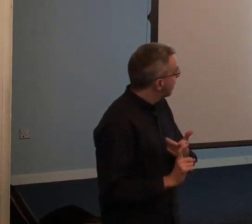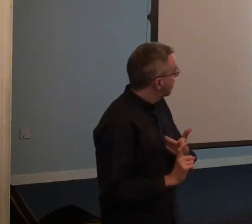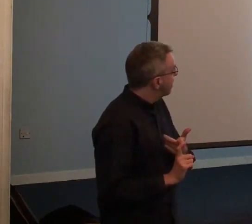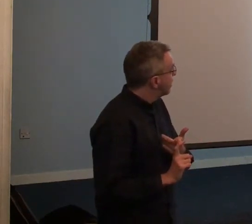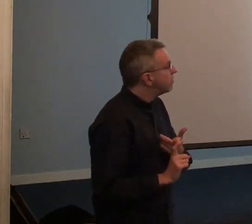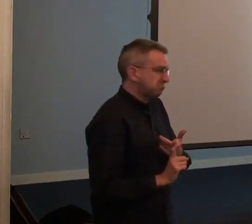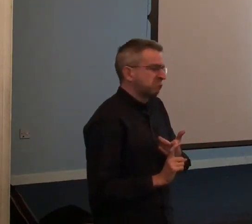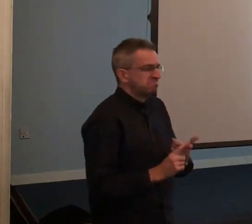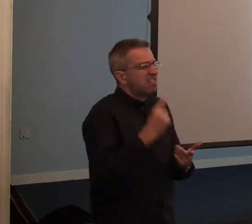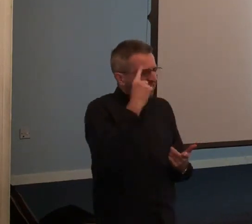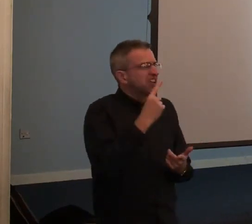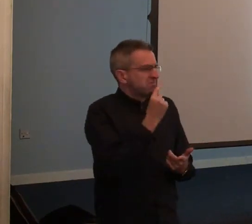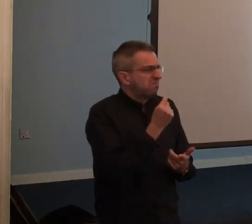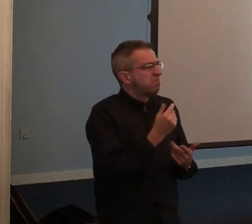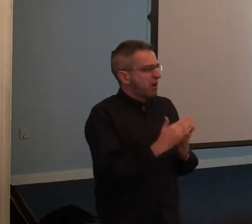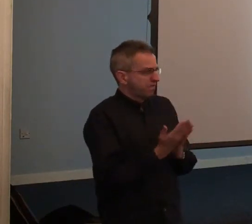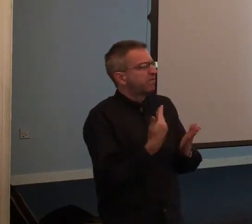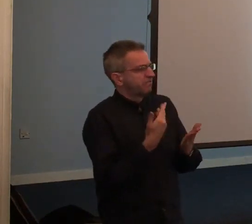were changes in people's attitudes.